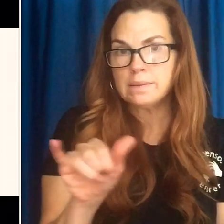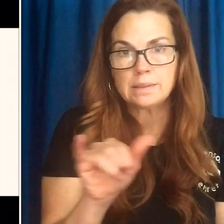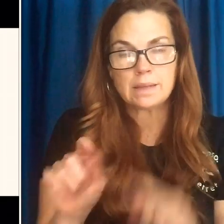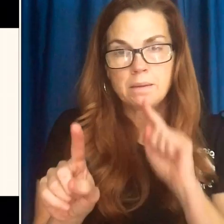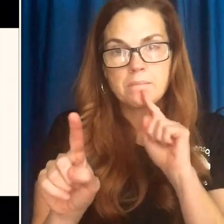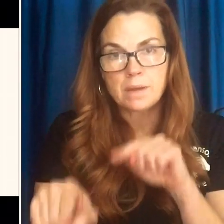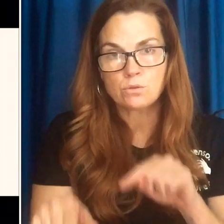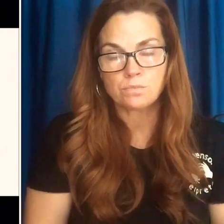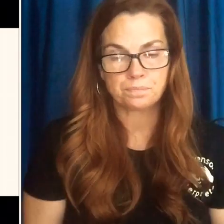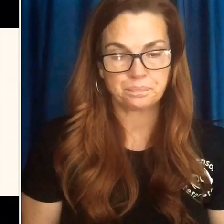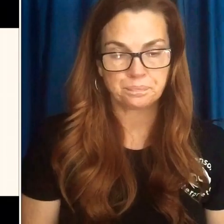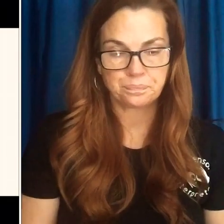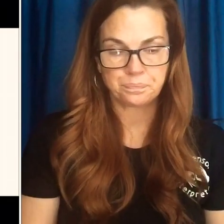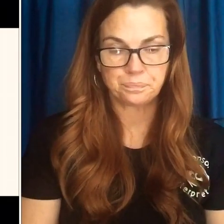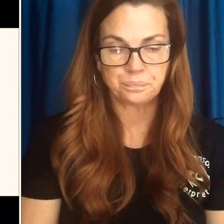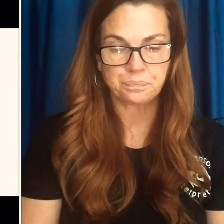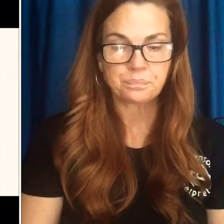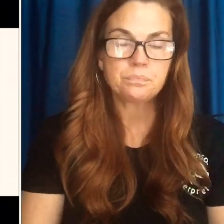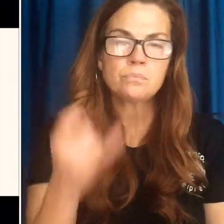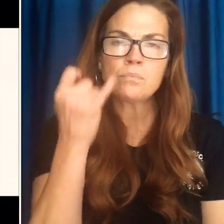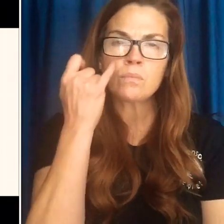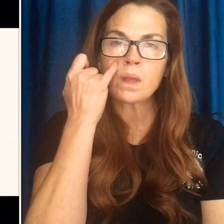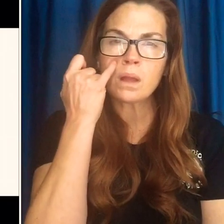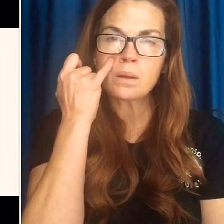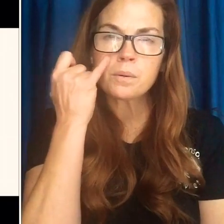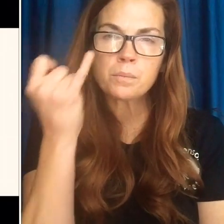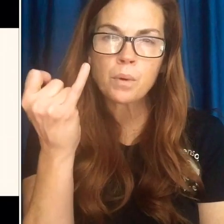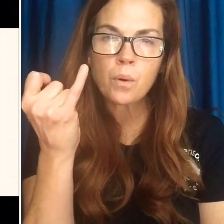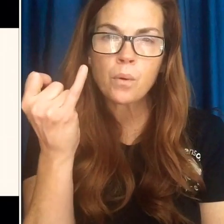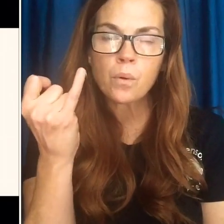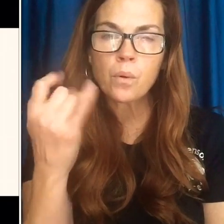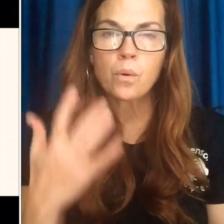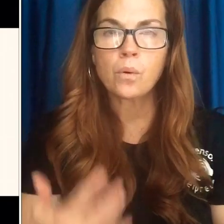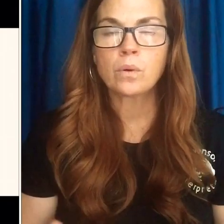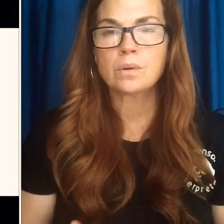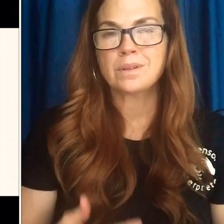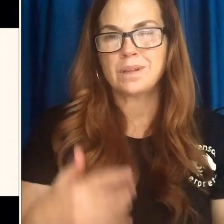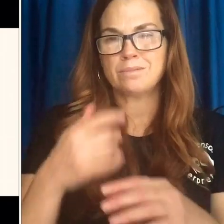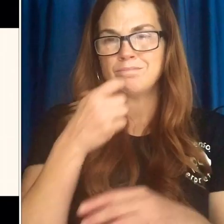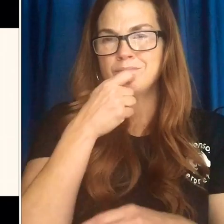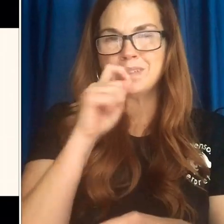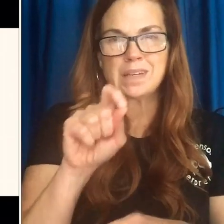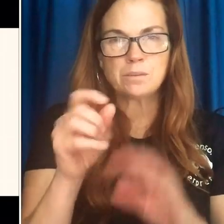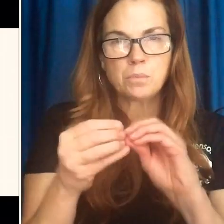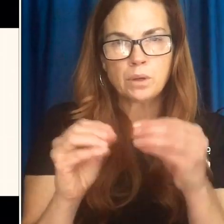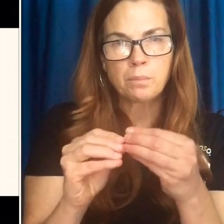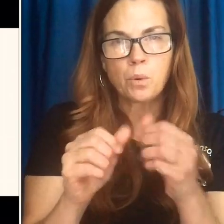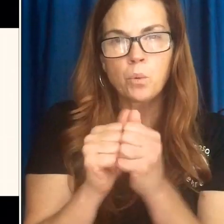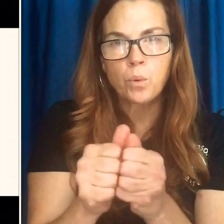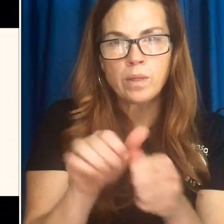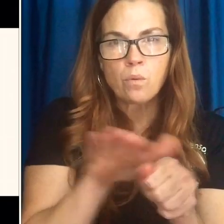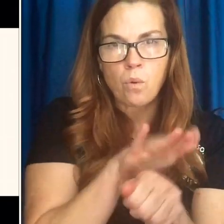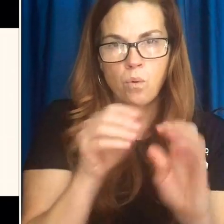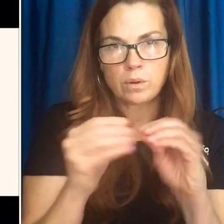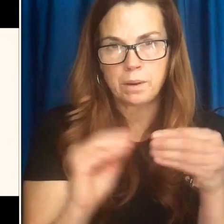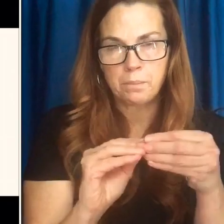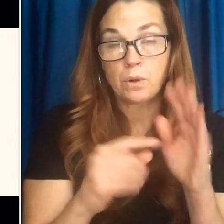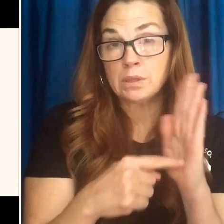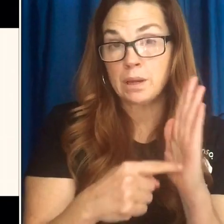Now, what if I had a decimal that included a whole number? Say, for example, I had 2.4.